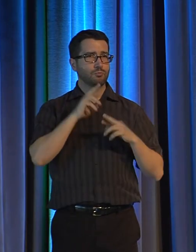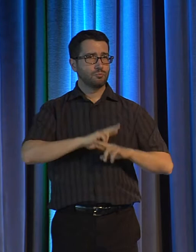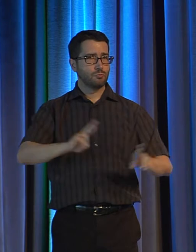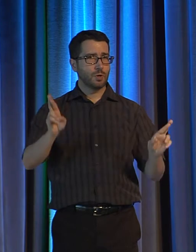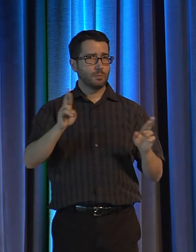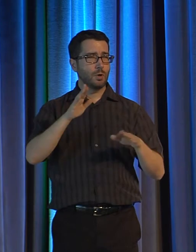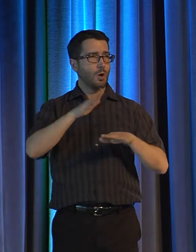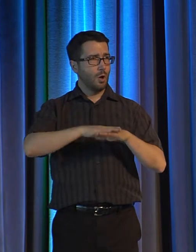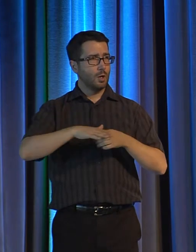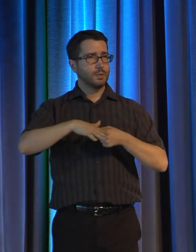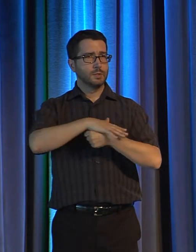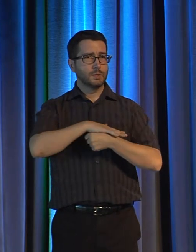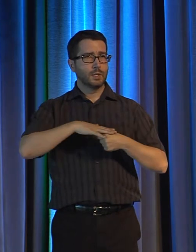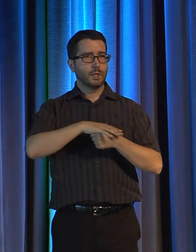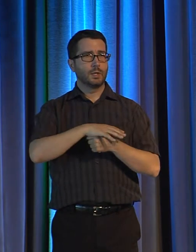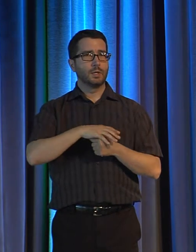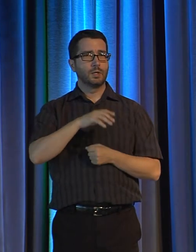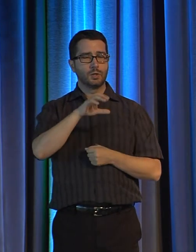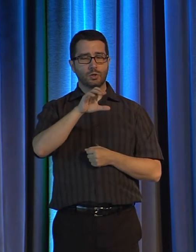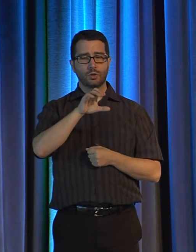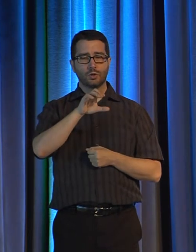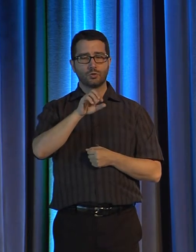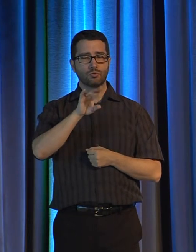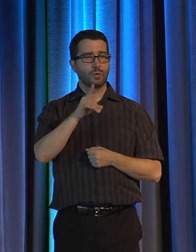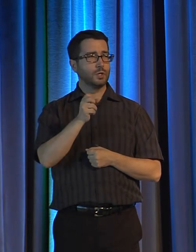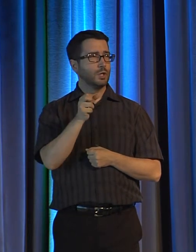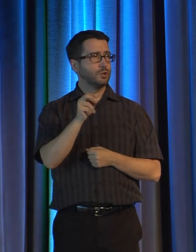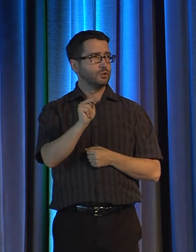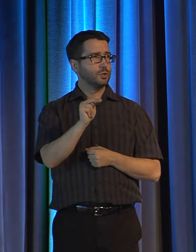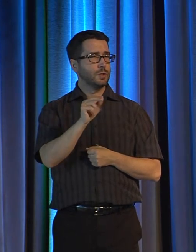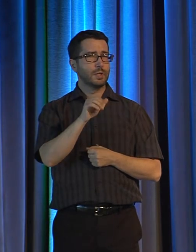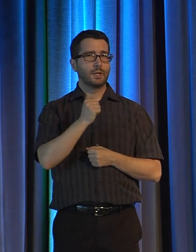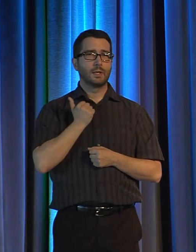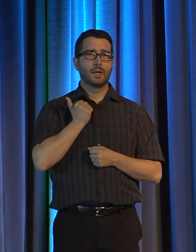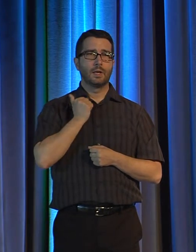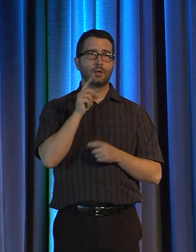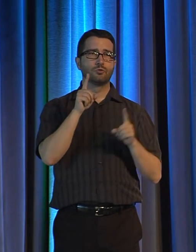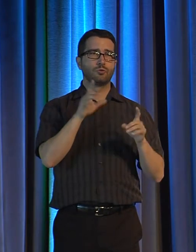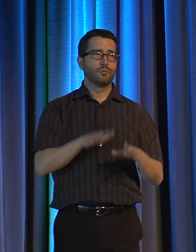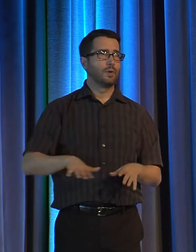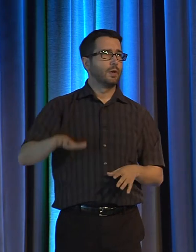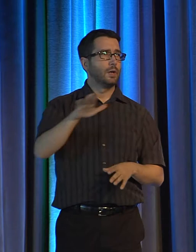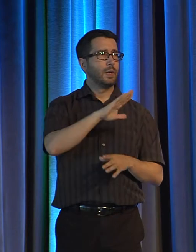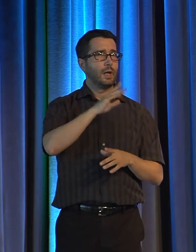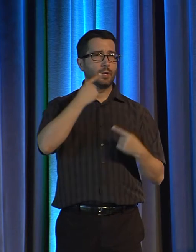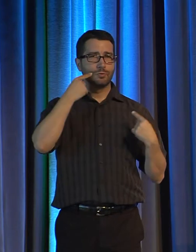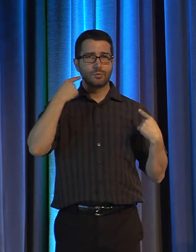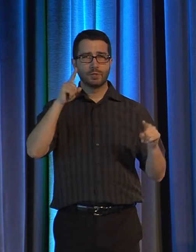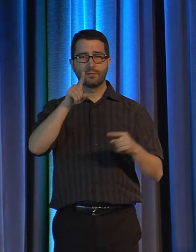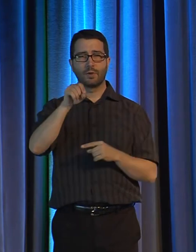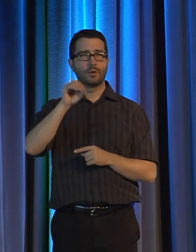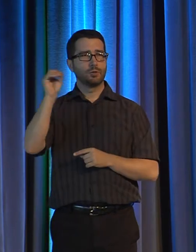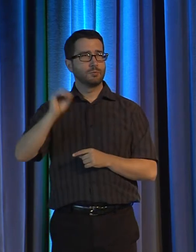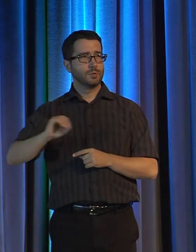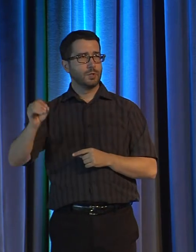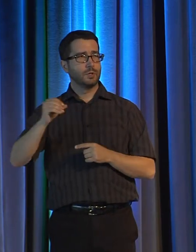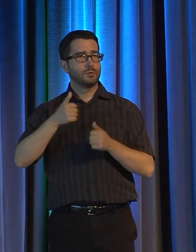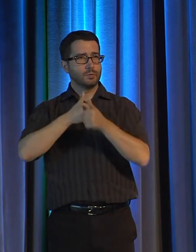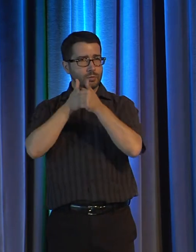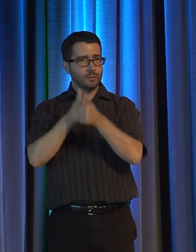on-site accreditation Canada survey, and achieved 100% compliance with the government